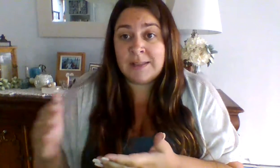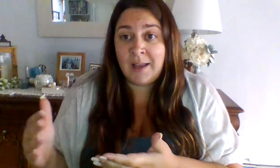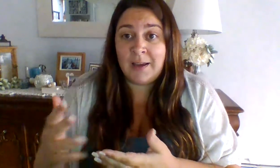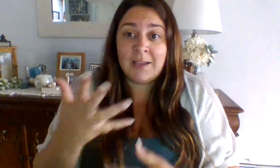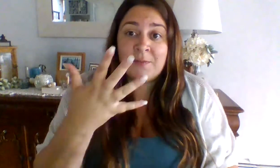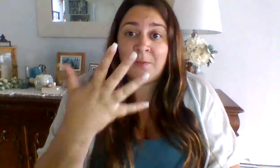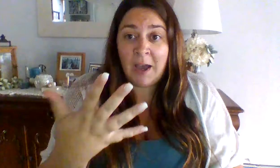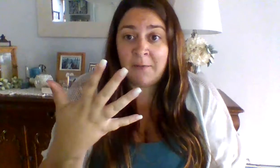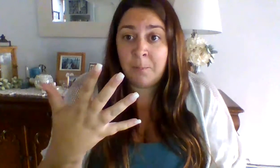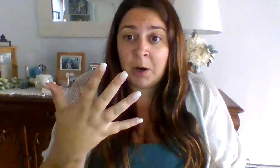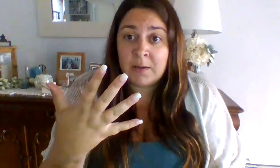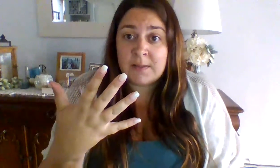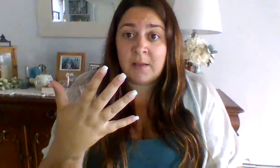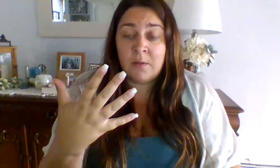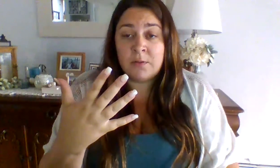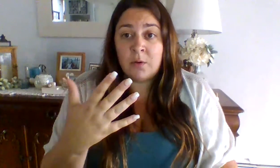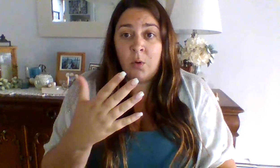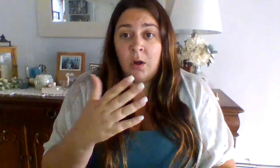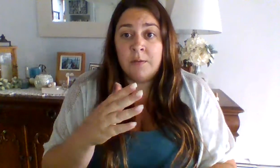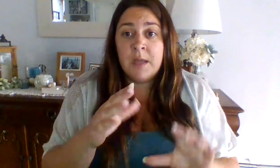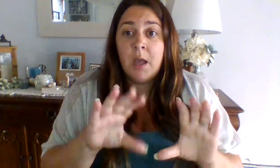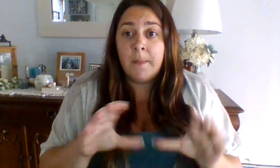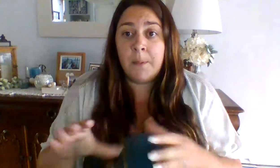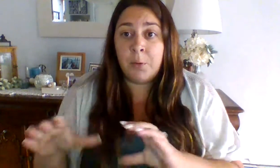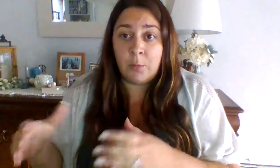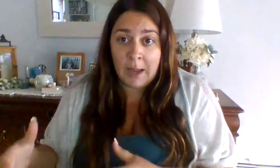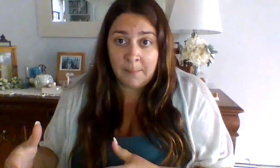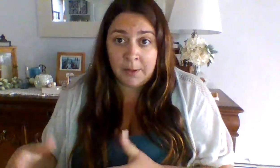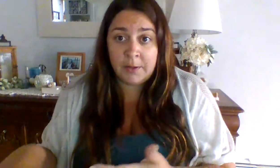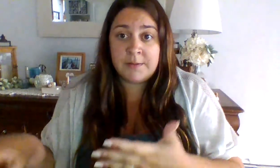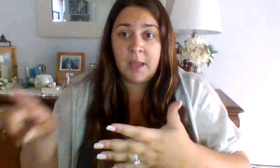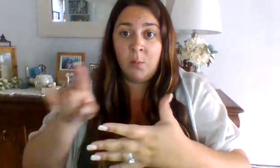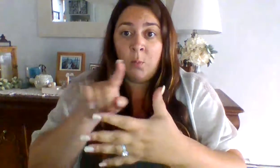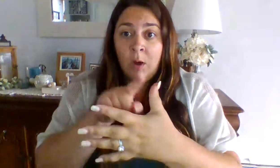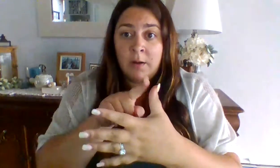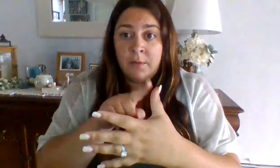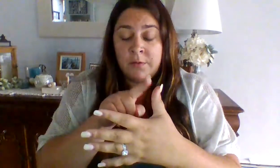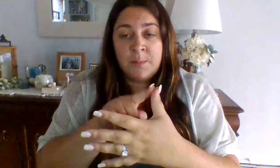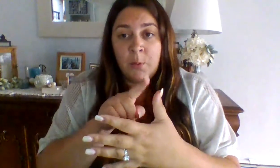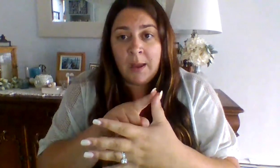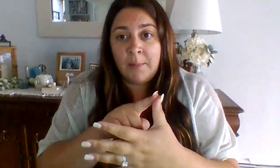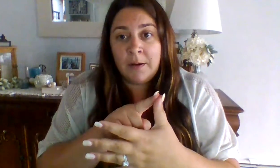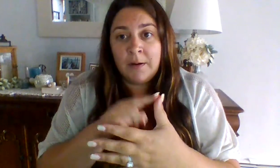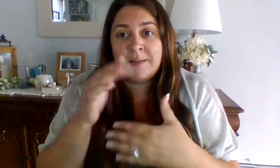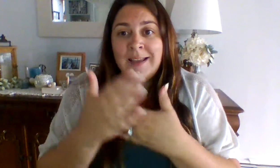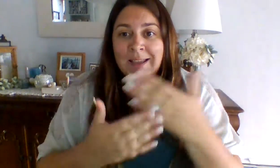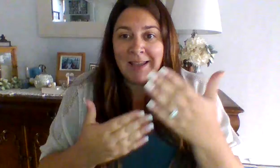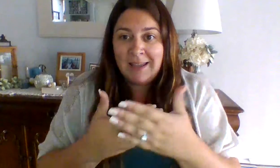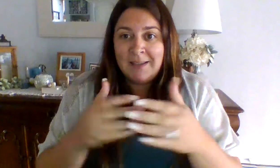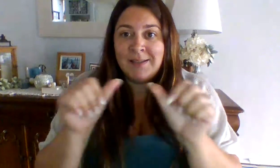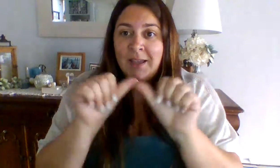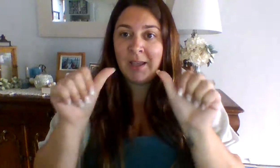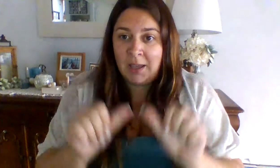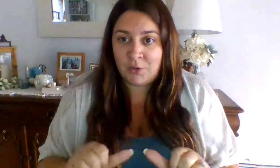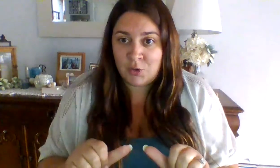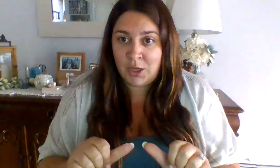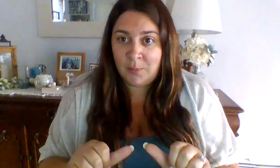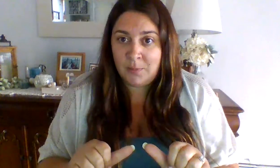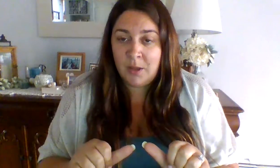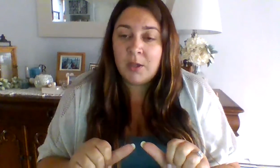sign has 5 parts, and those are called the parameters, and one of those parameters is hand shape. So